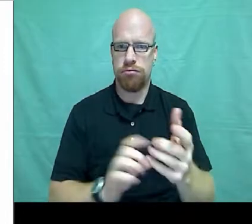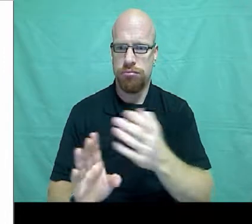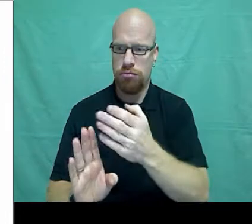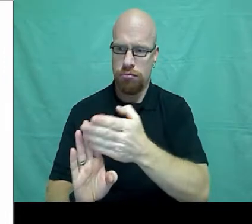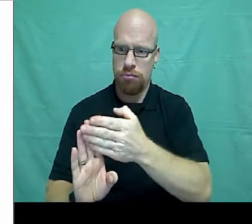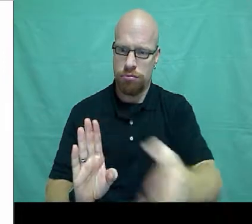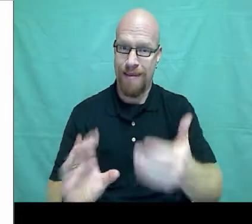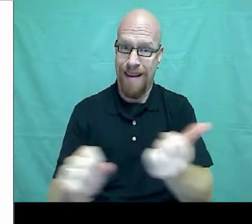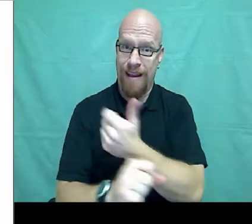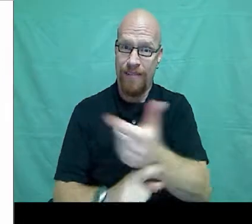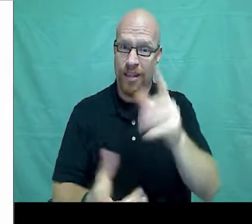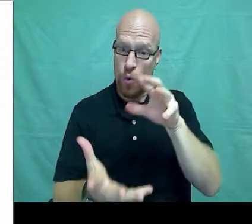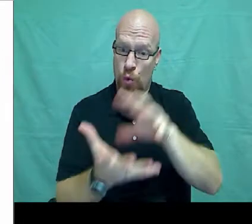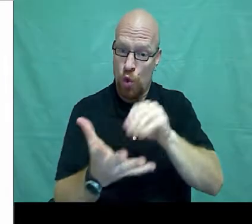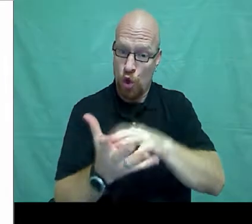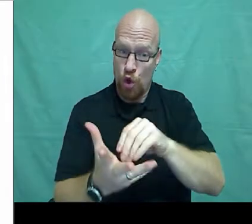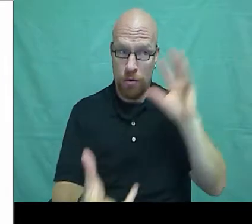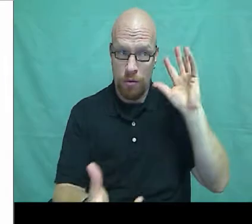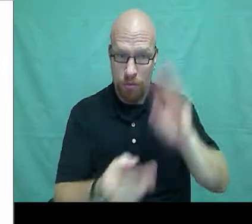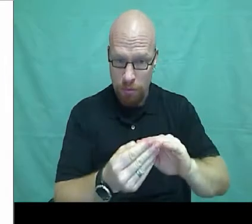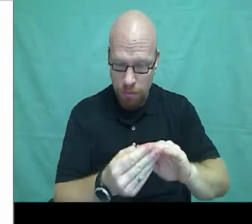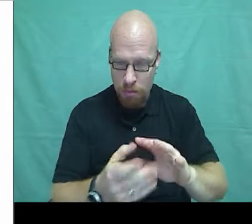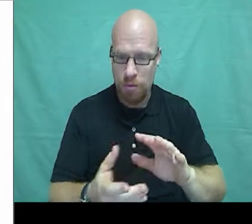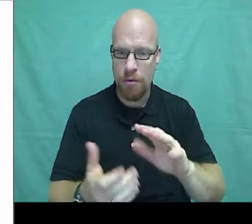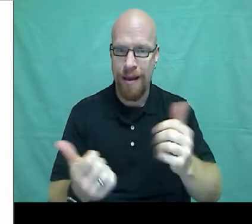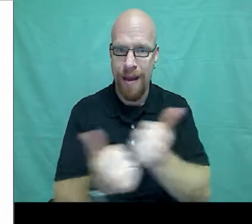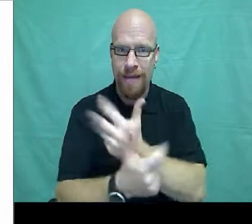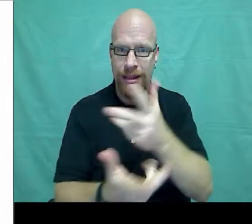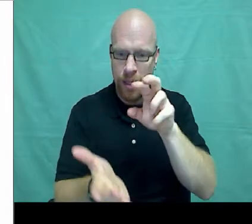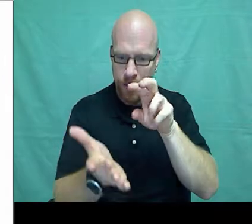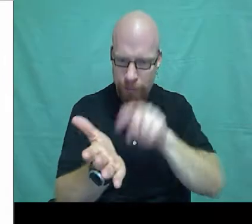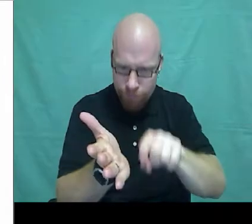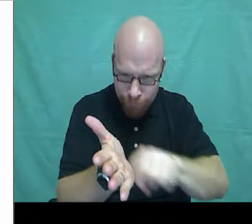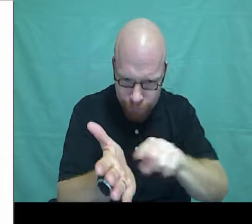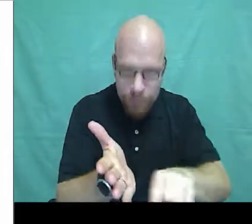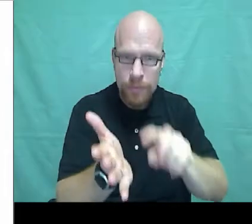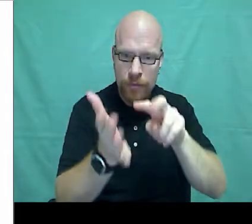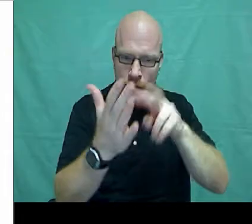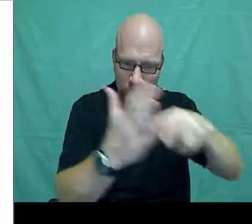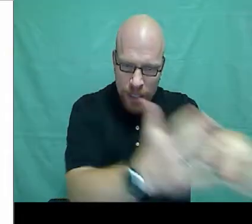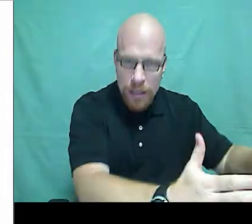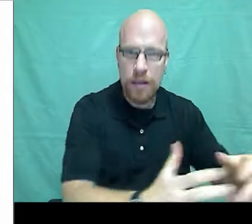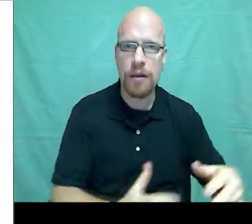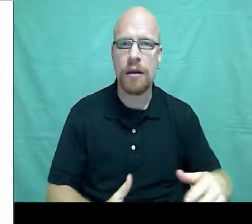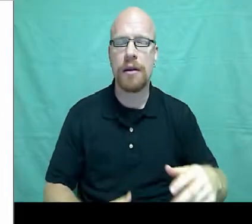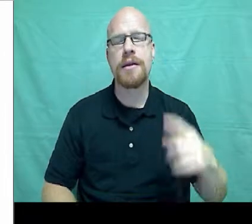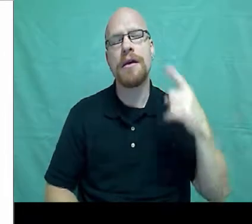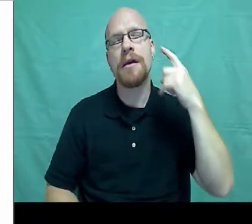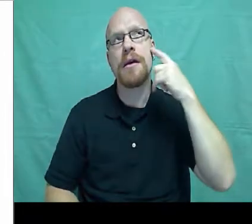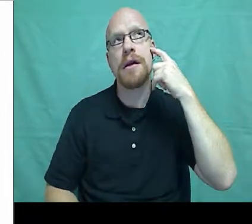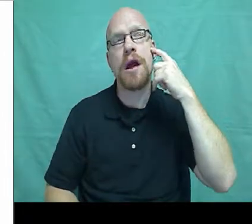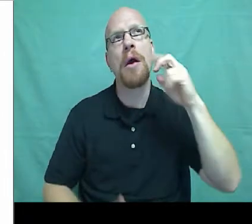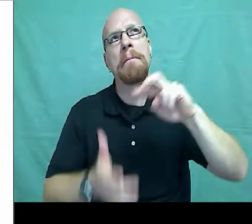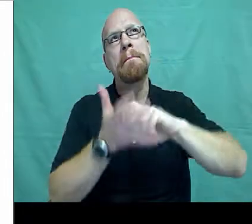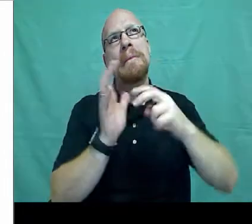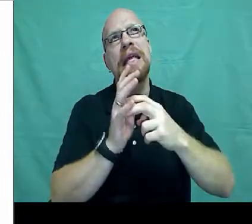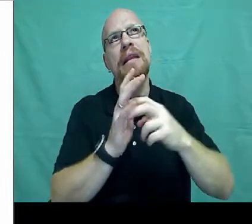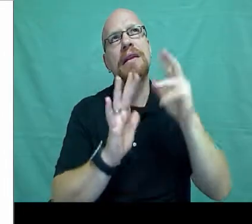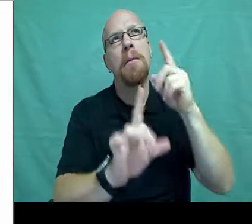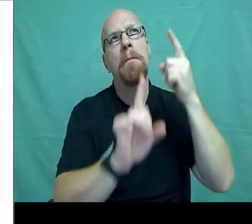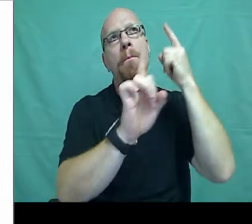by topics? You're telling your story. This is decided after you've read through information.